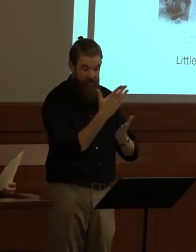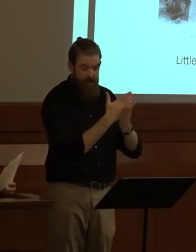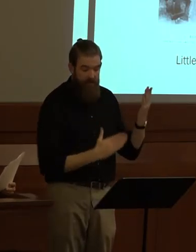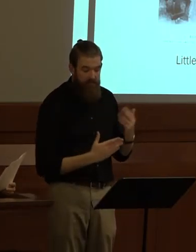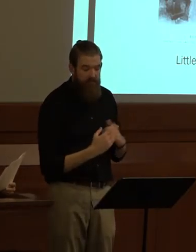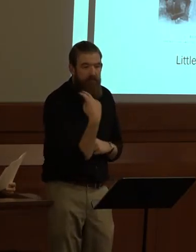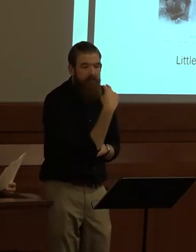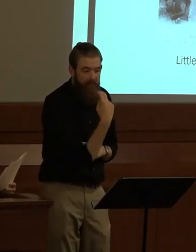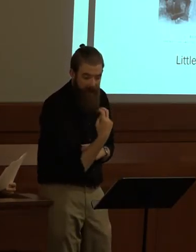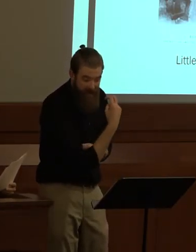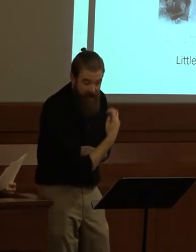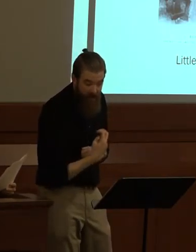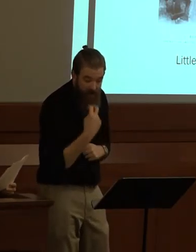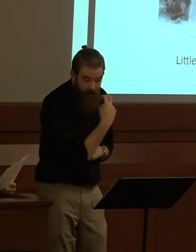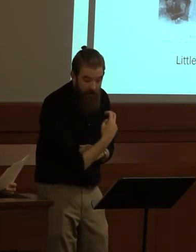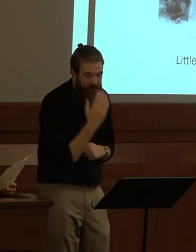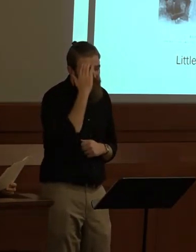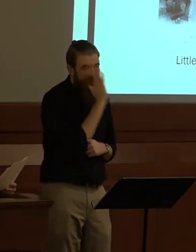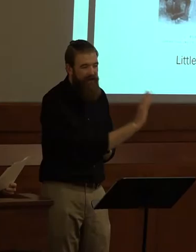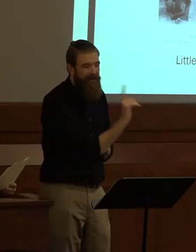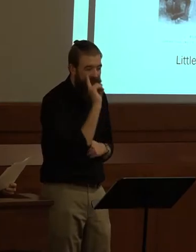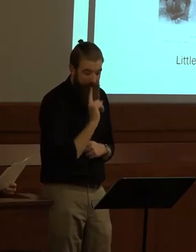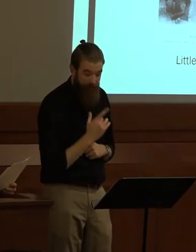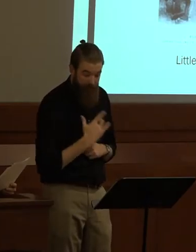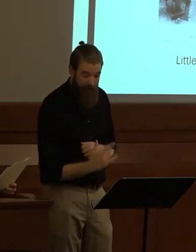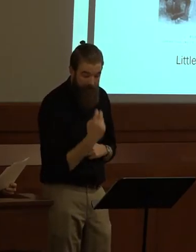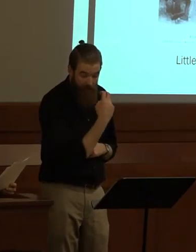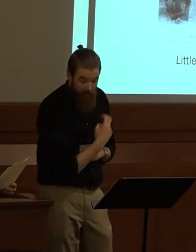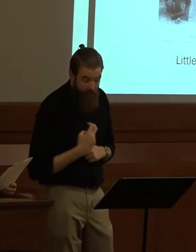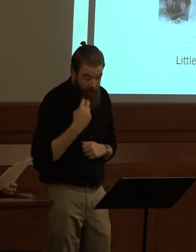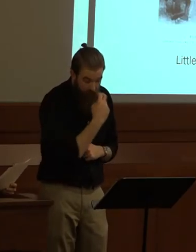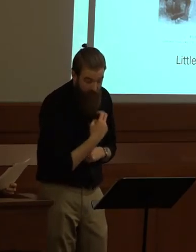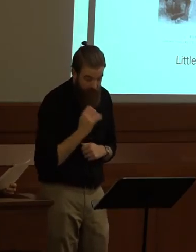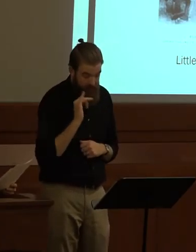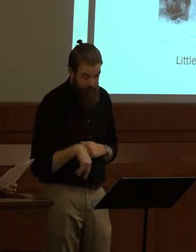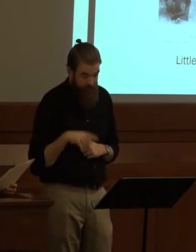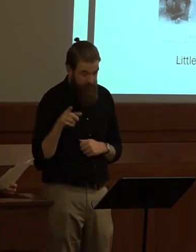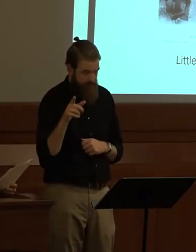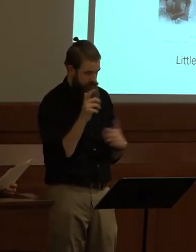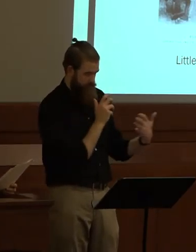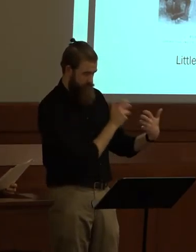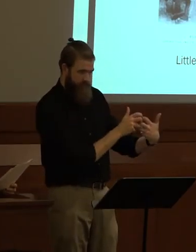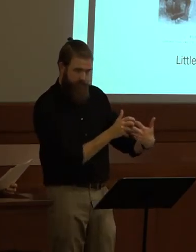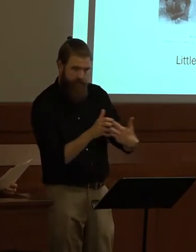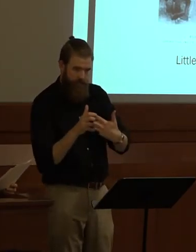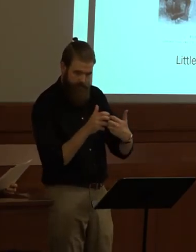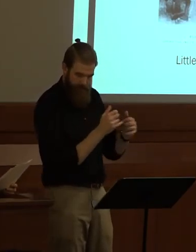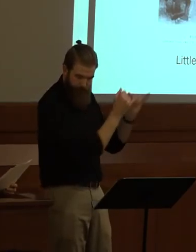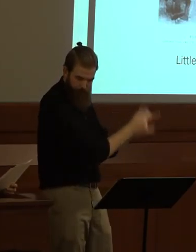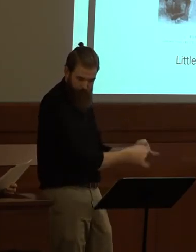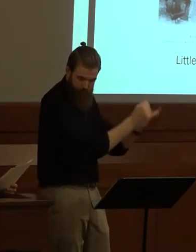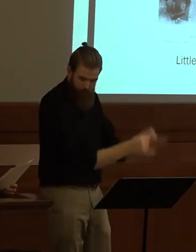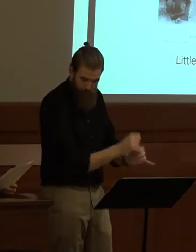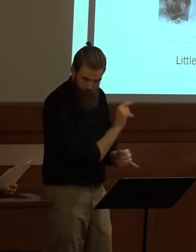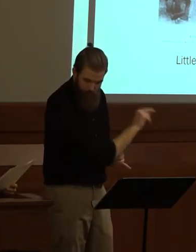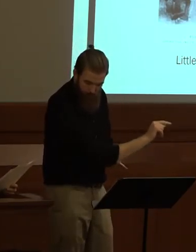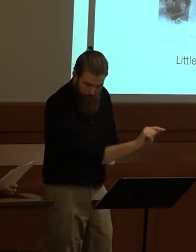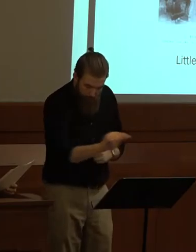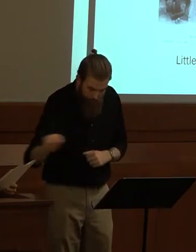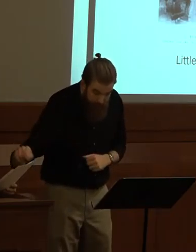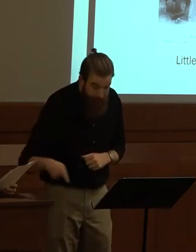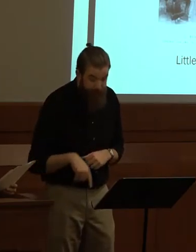is a great irony that La Fonta had to endure 30 years of perfecting French and Latin